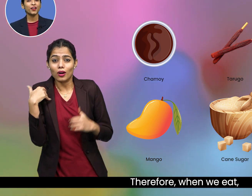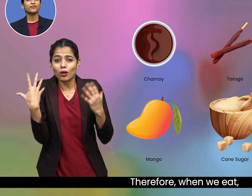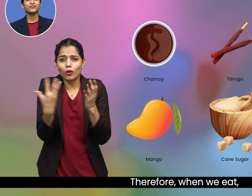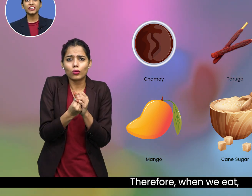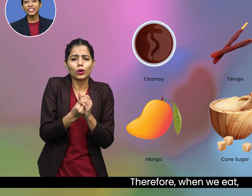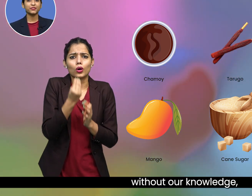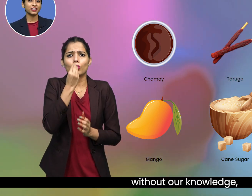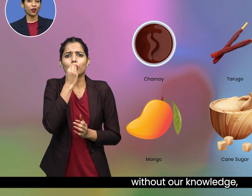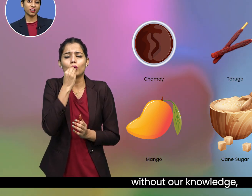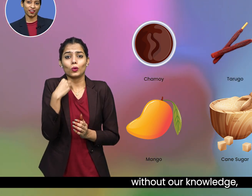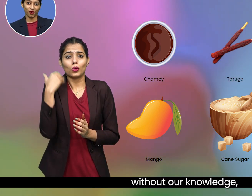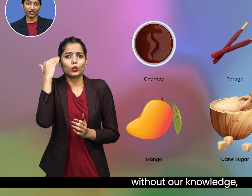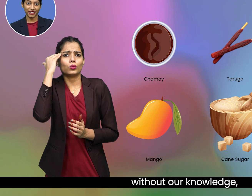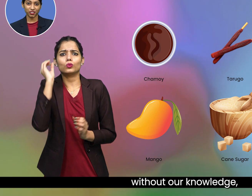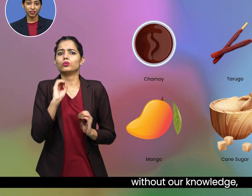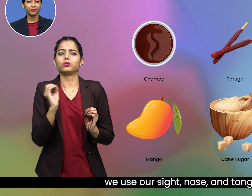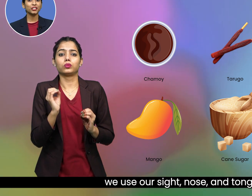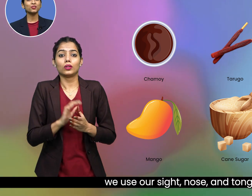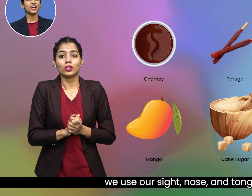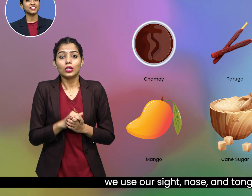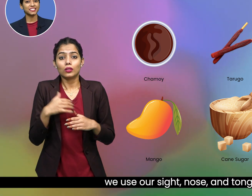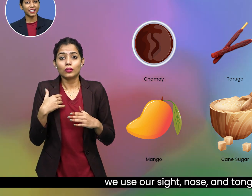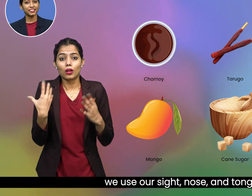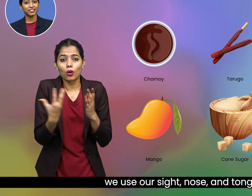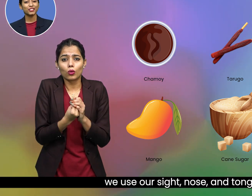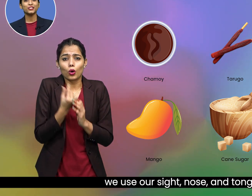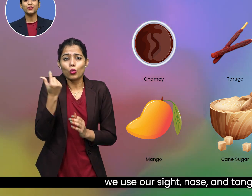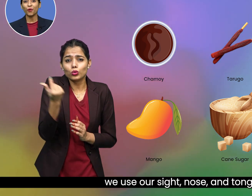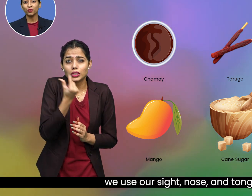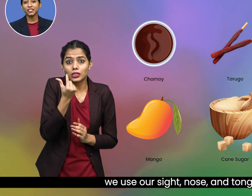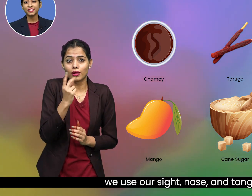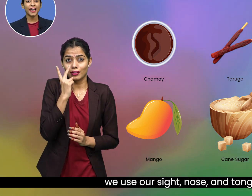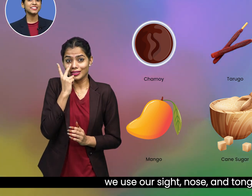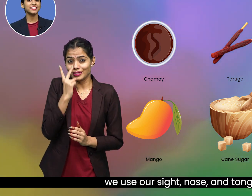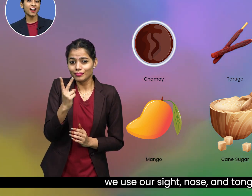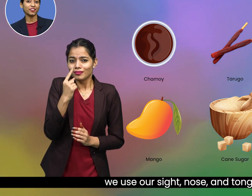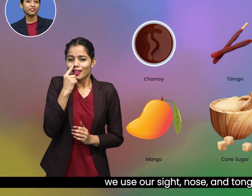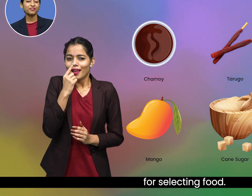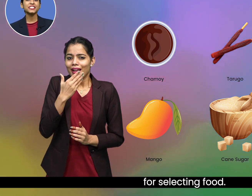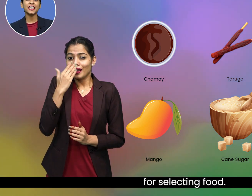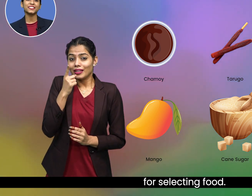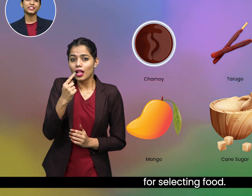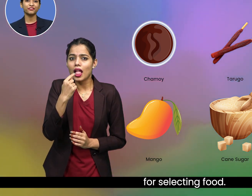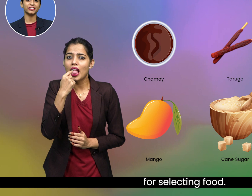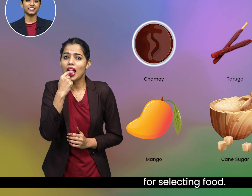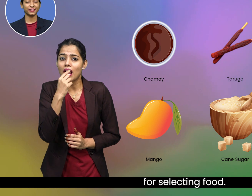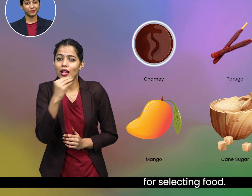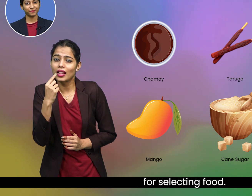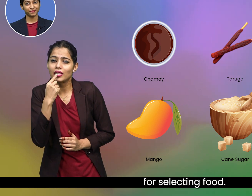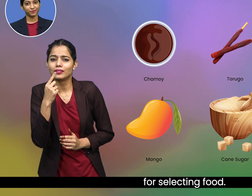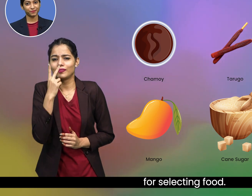Therefore, when we eat without our knowledge, we use our sight, nose and tongue for selecting